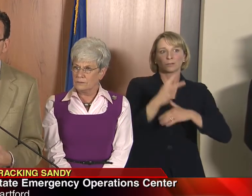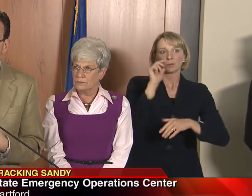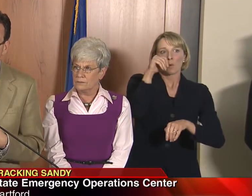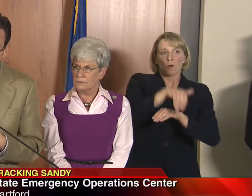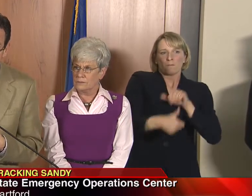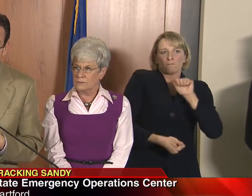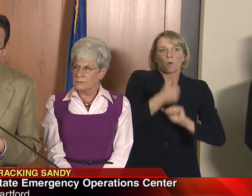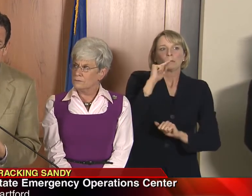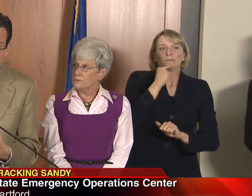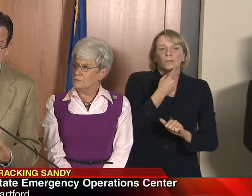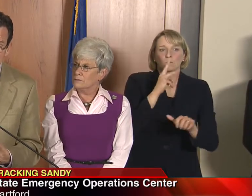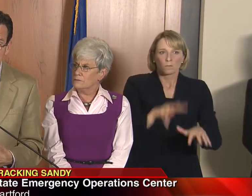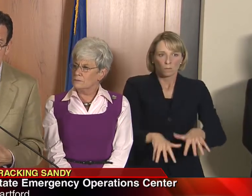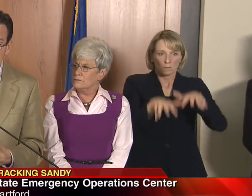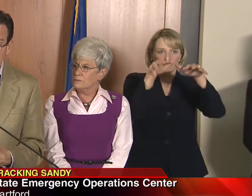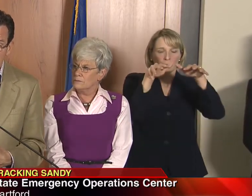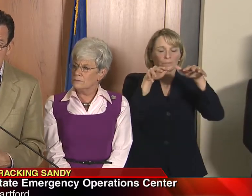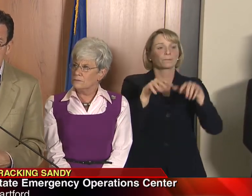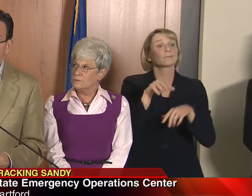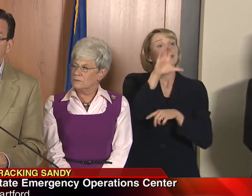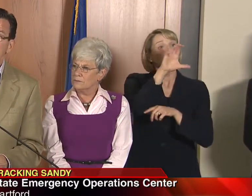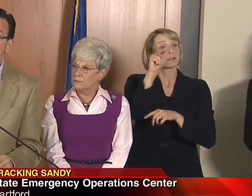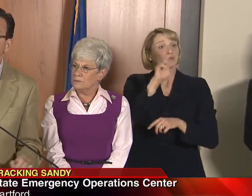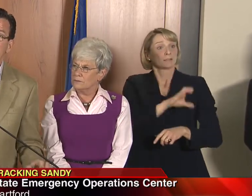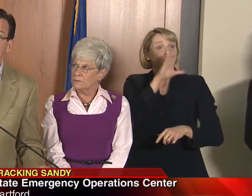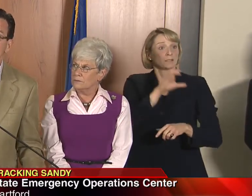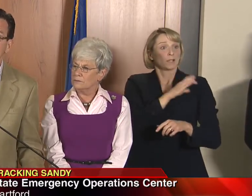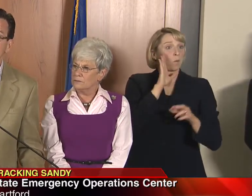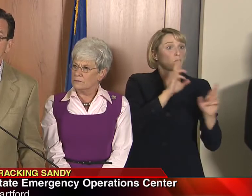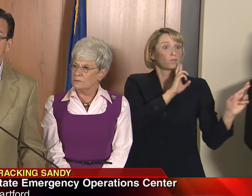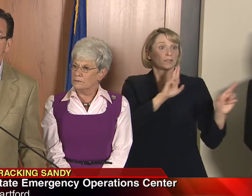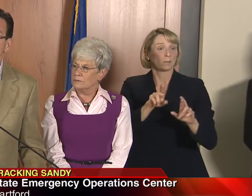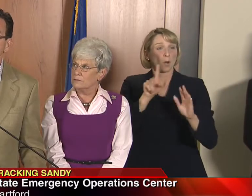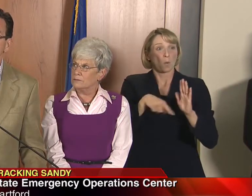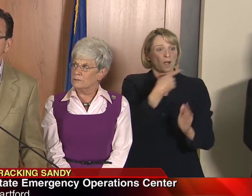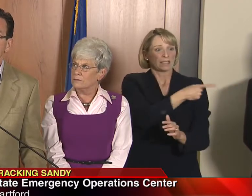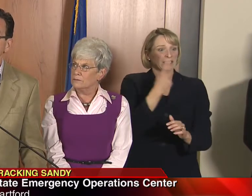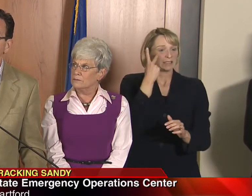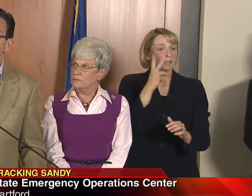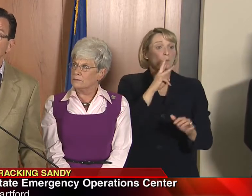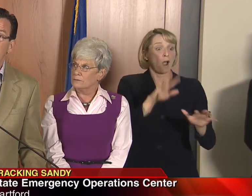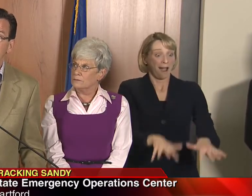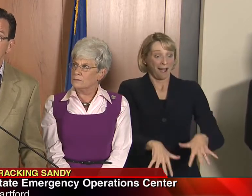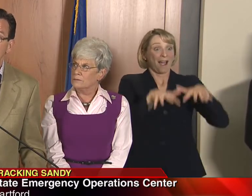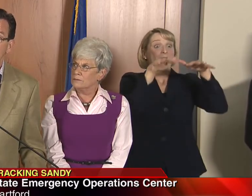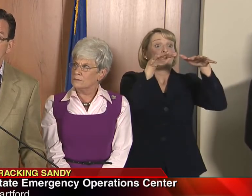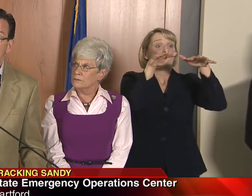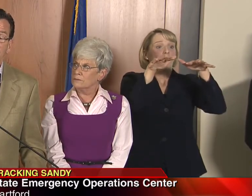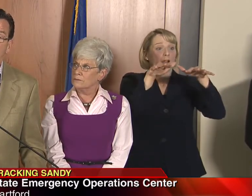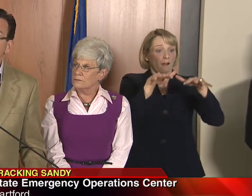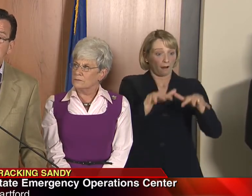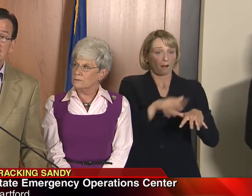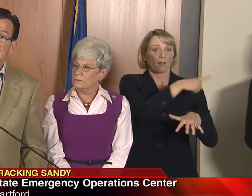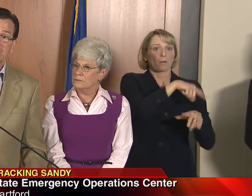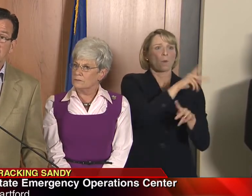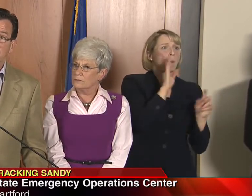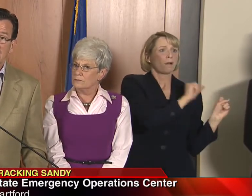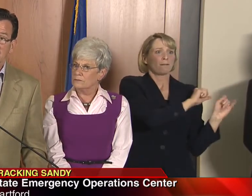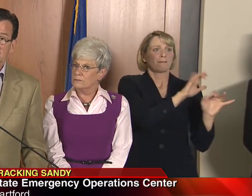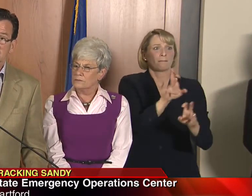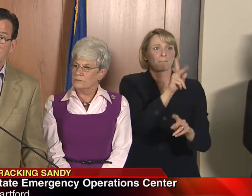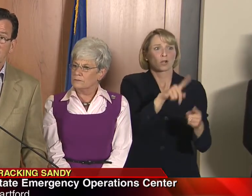serious. Connecticut citizens' reaction will be, once any high tide starts to subside, they want to go back to their place. We can't